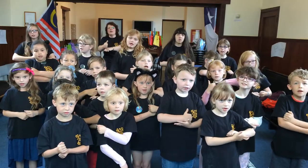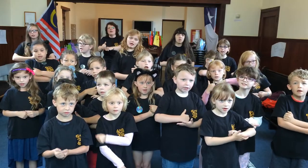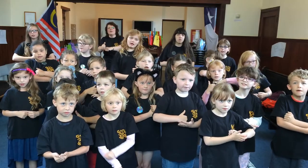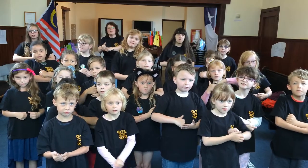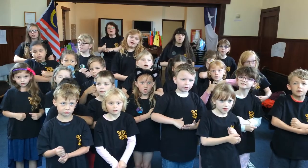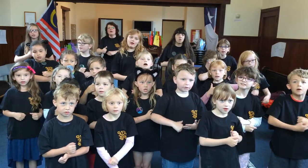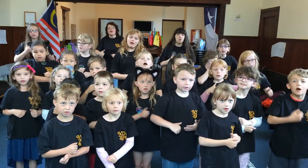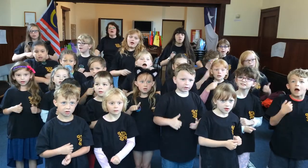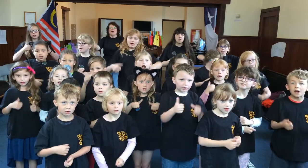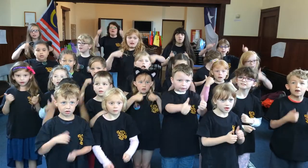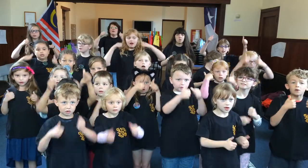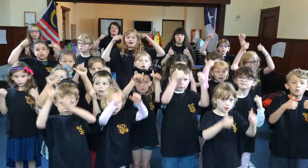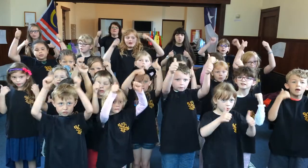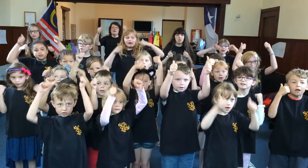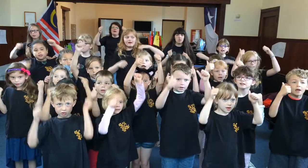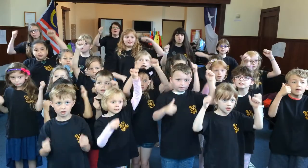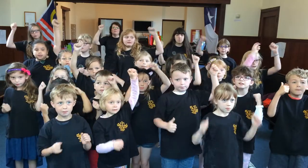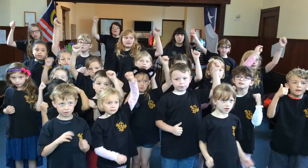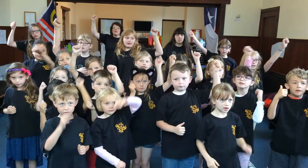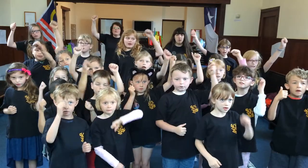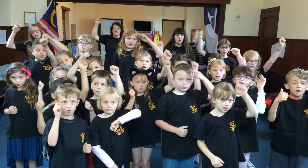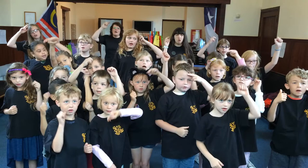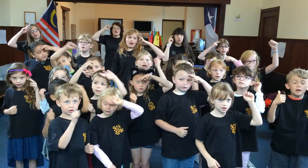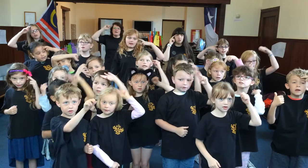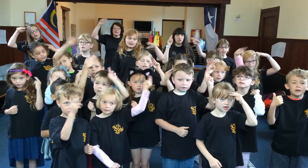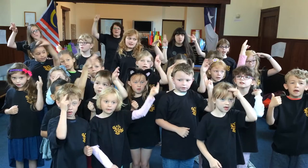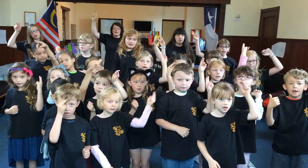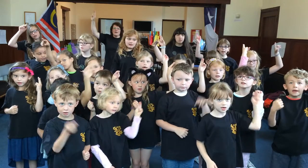heaven, hallowed be thy name.